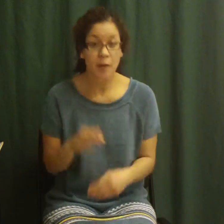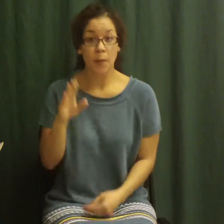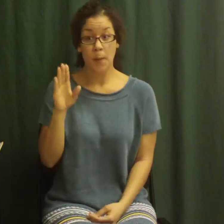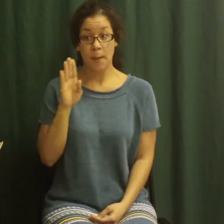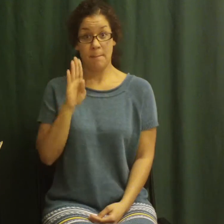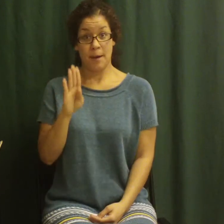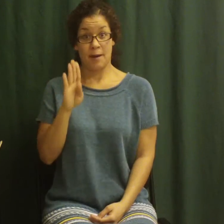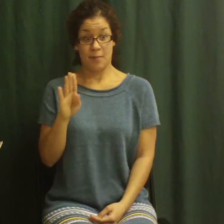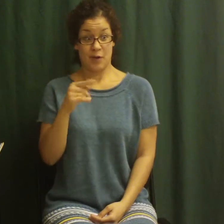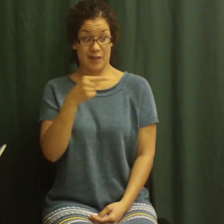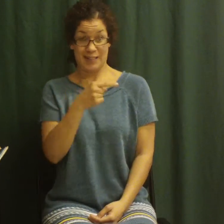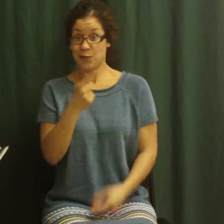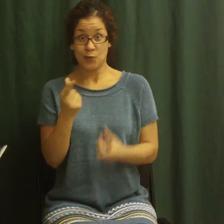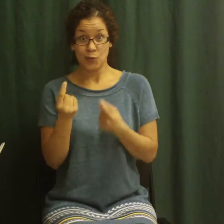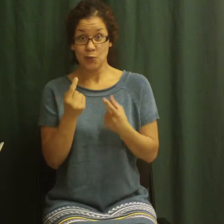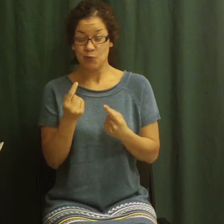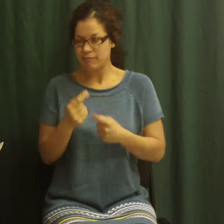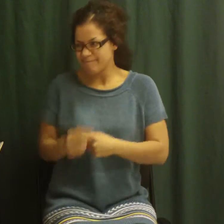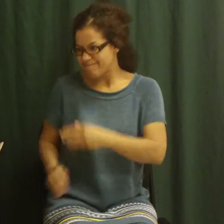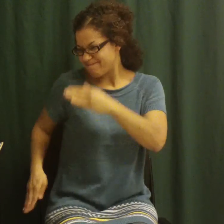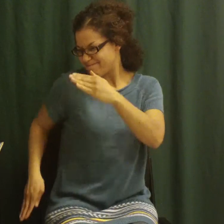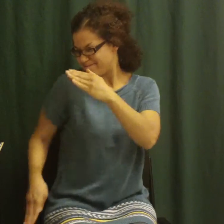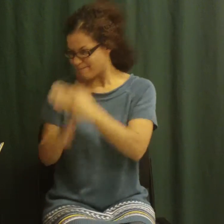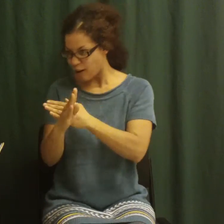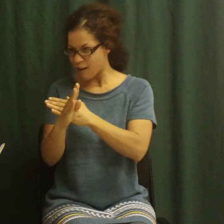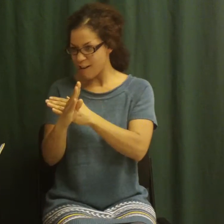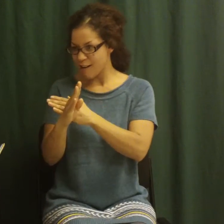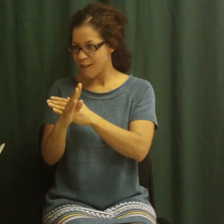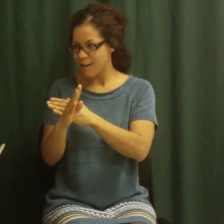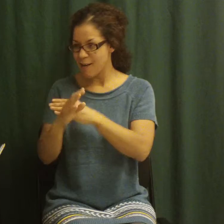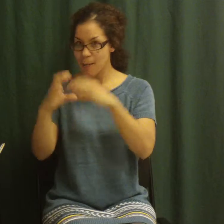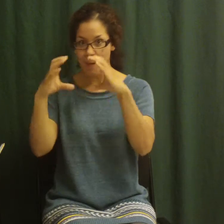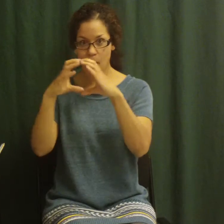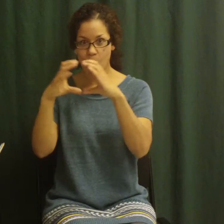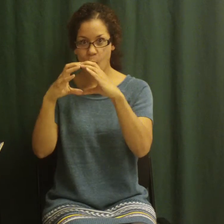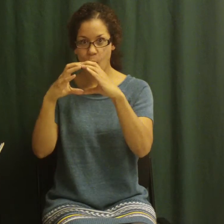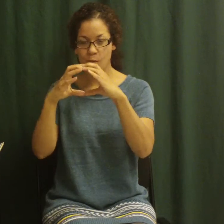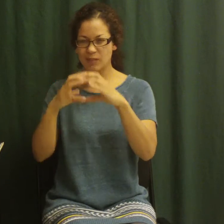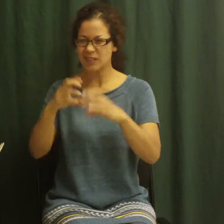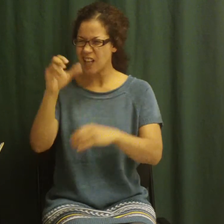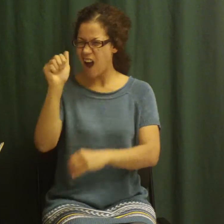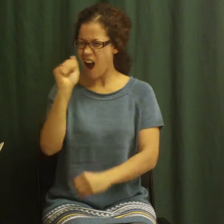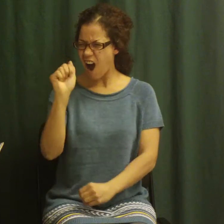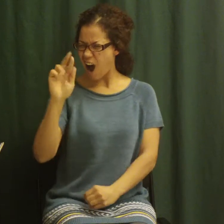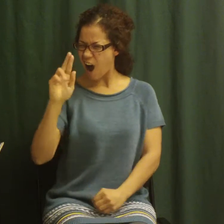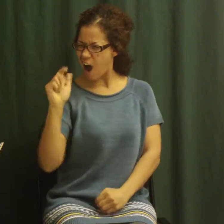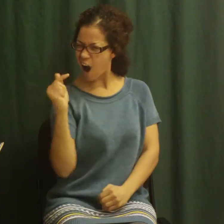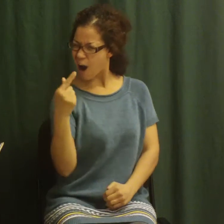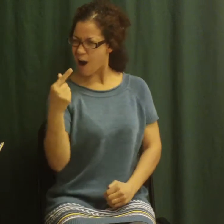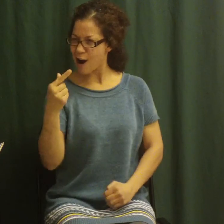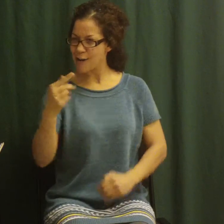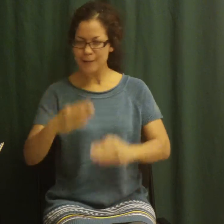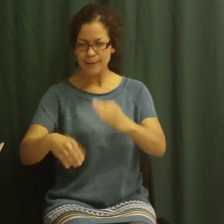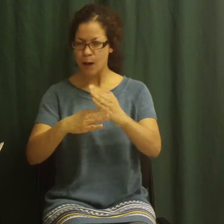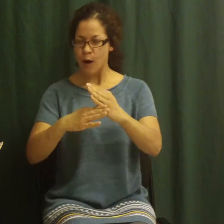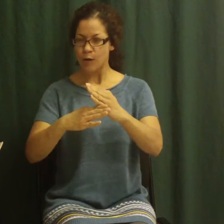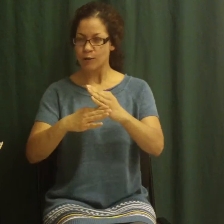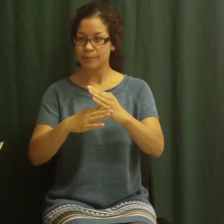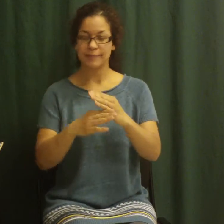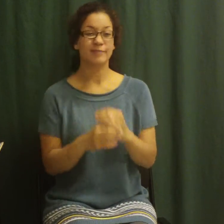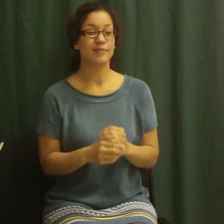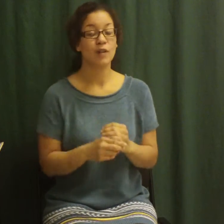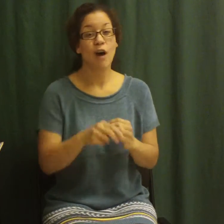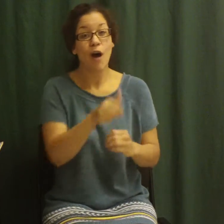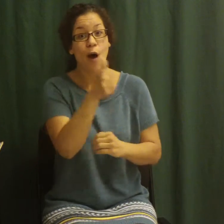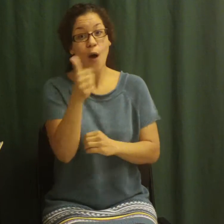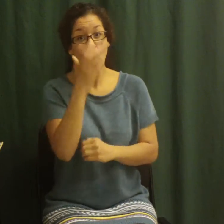soccer! Arr, soccer!" the crew yelled. Then everybody dove for the ball at once, and it rolled right off the